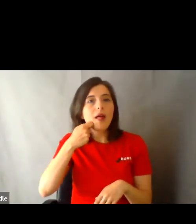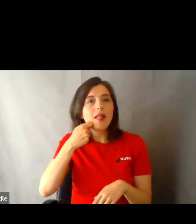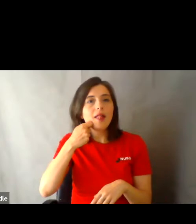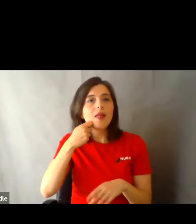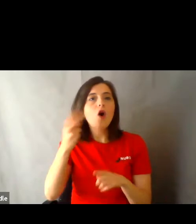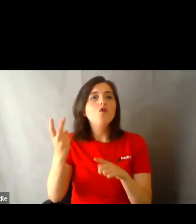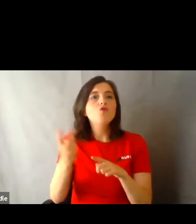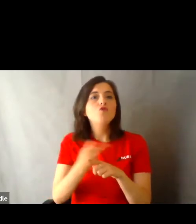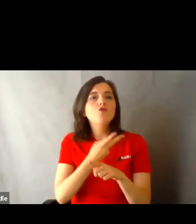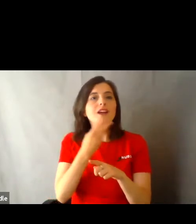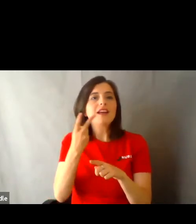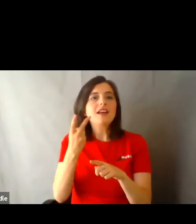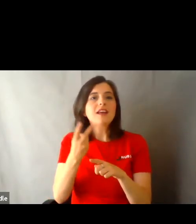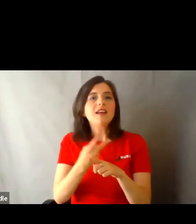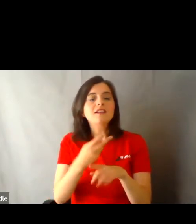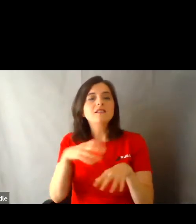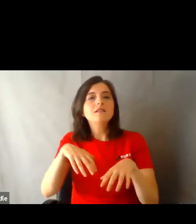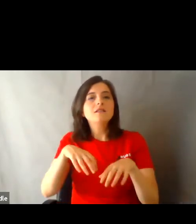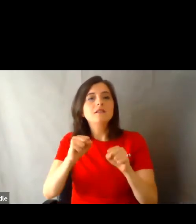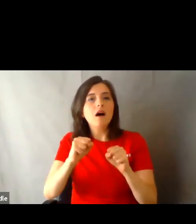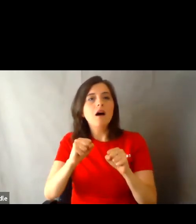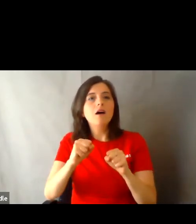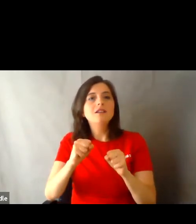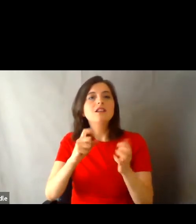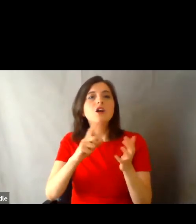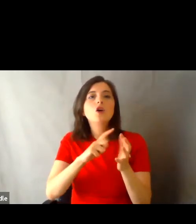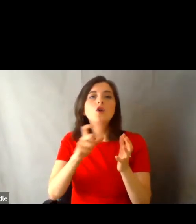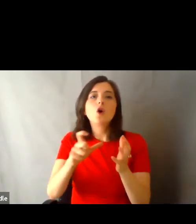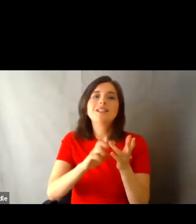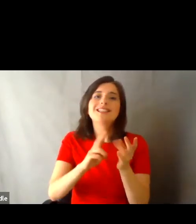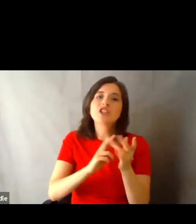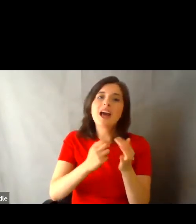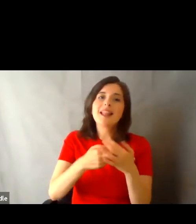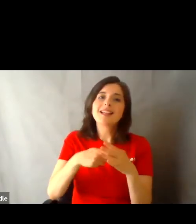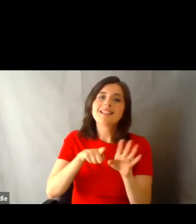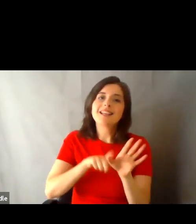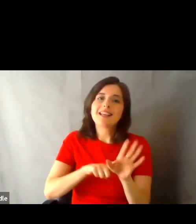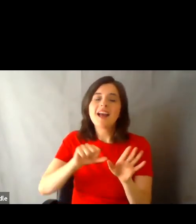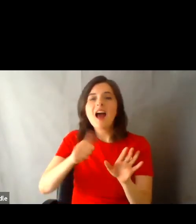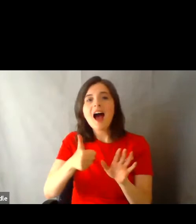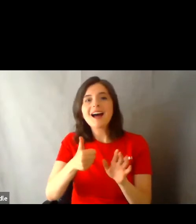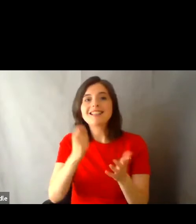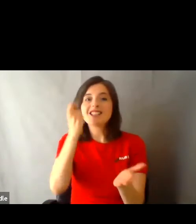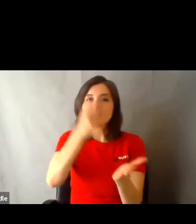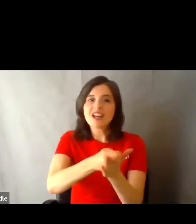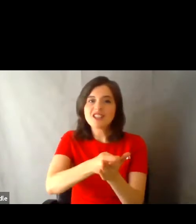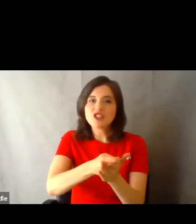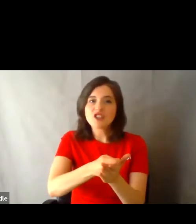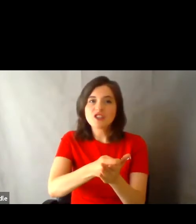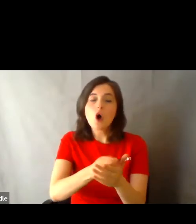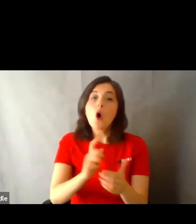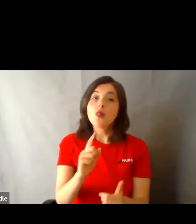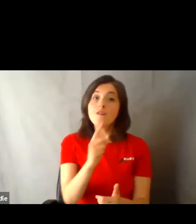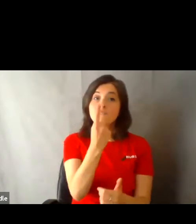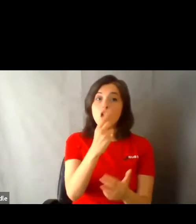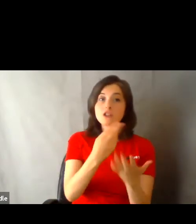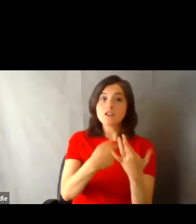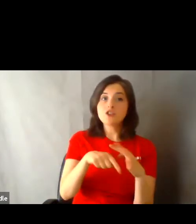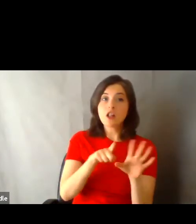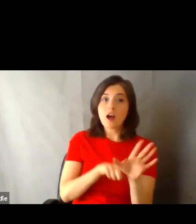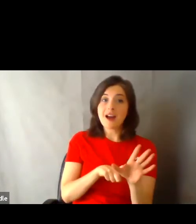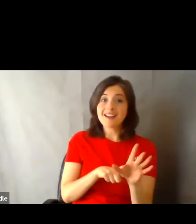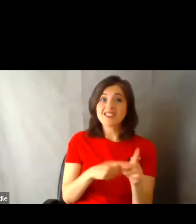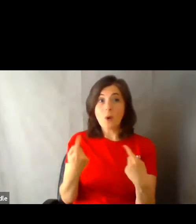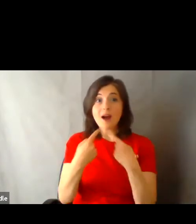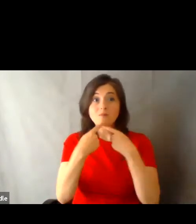conditionality and sanctions on the 1st of July. So I'm calling for all local DPAC groups, all